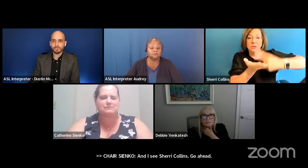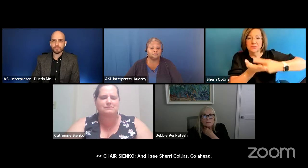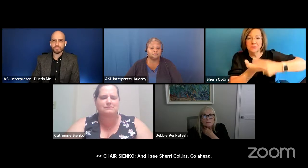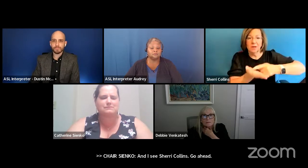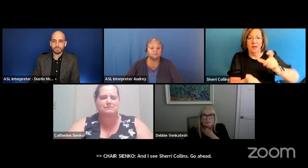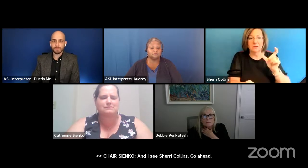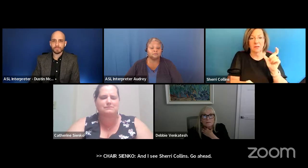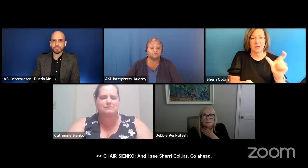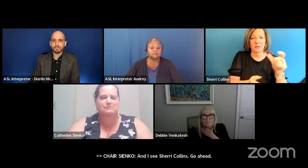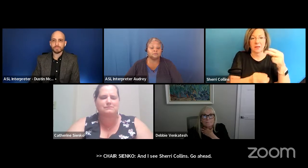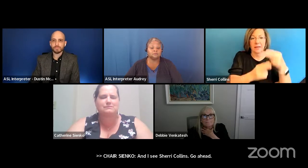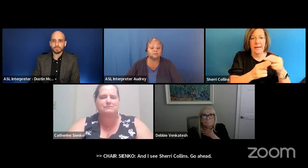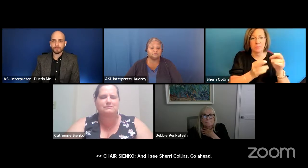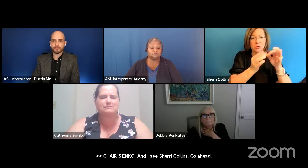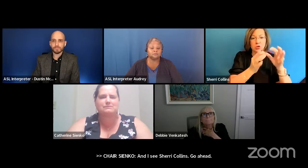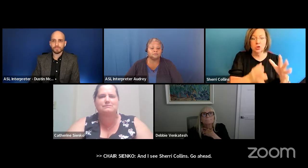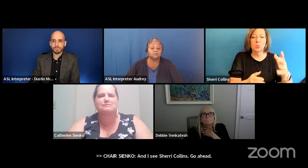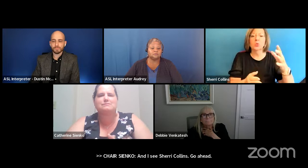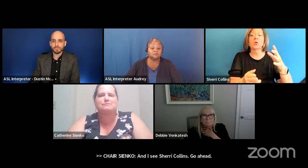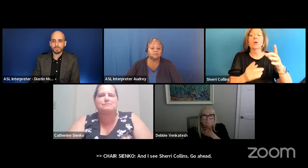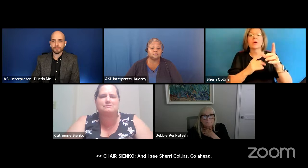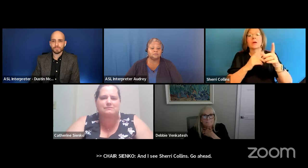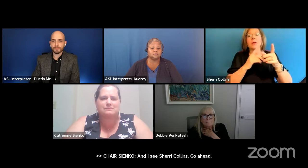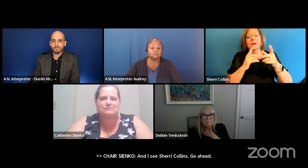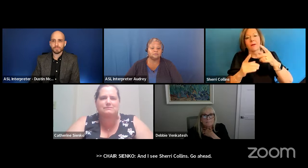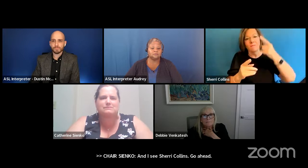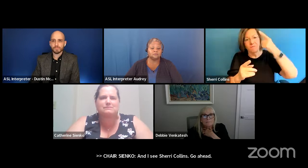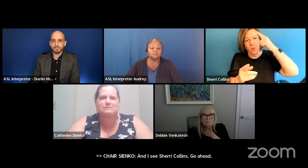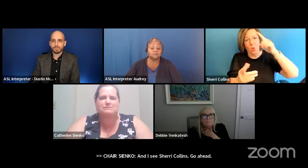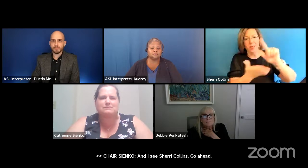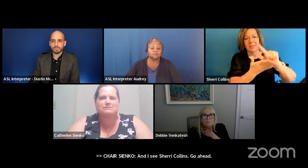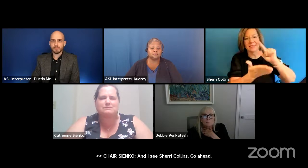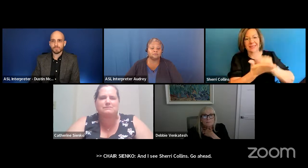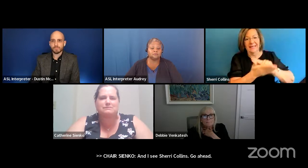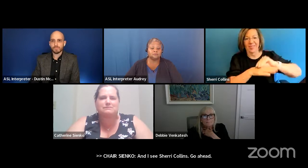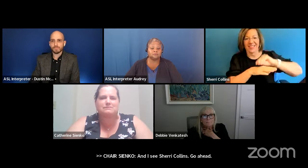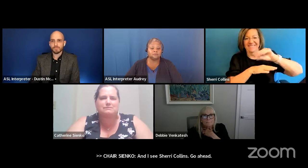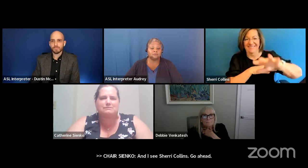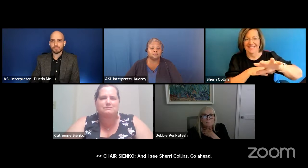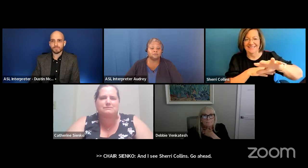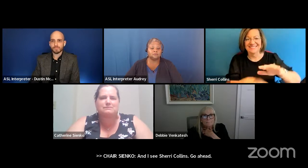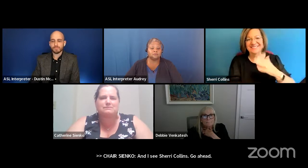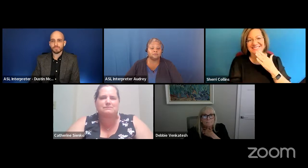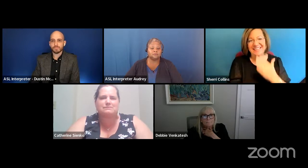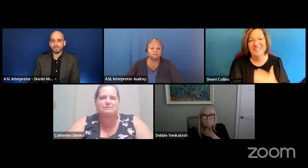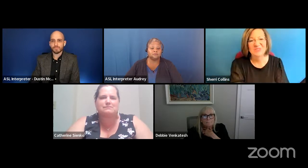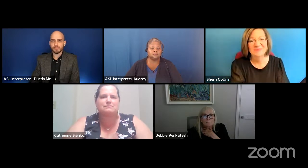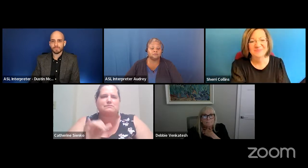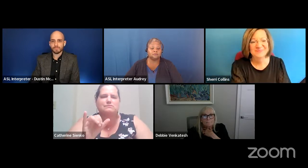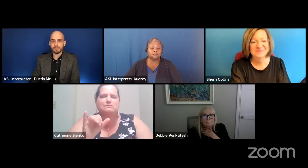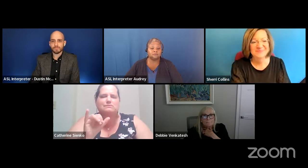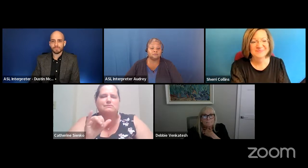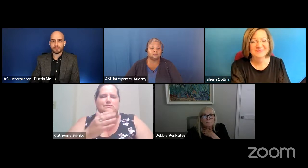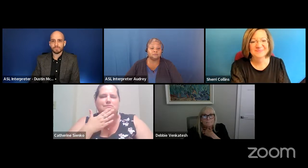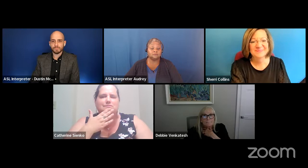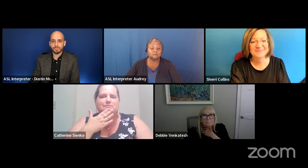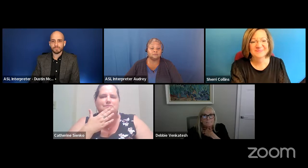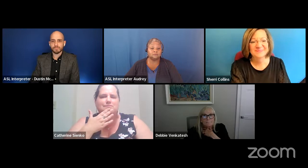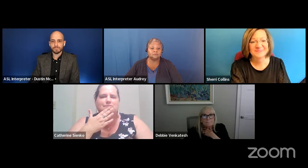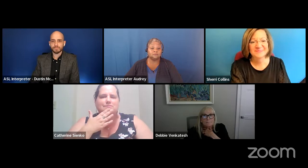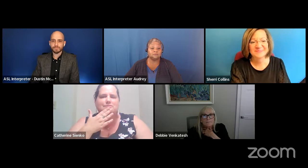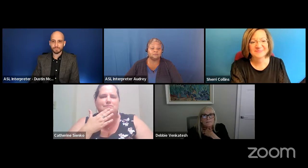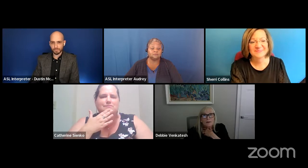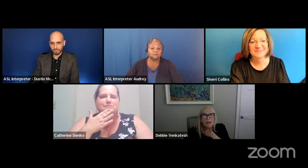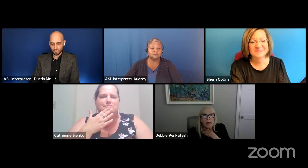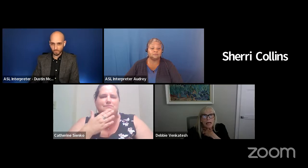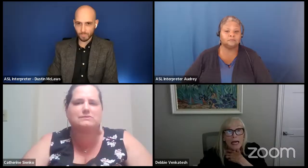go into an executive session regarding the name of the interpreter and that we need legal advice.